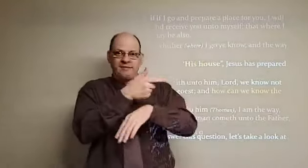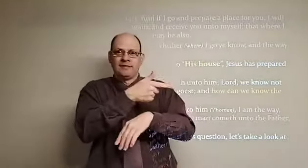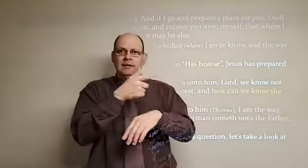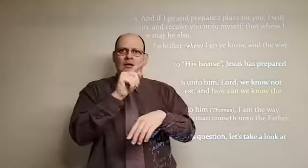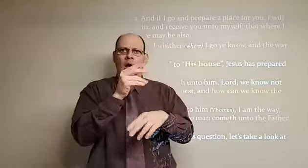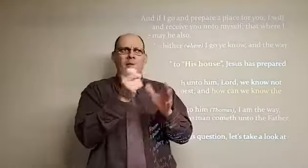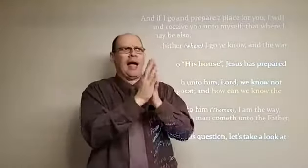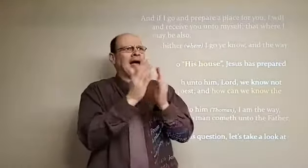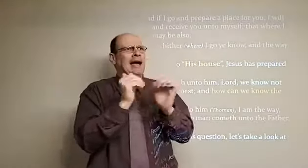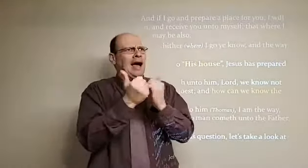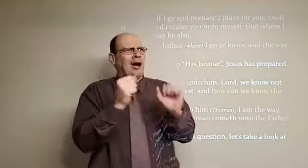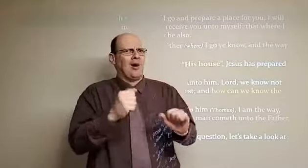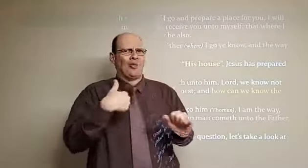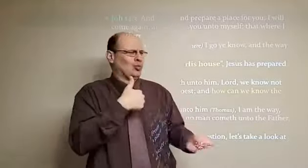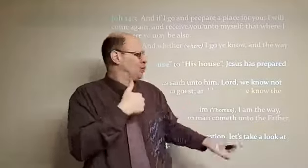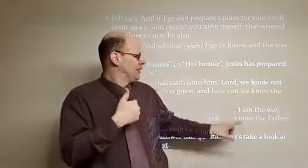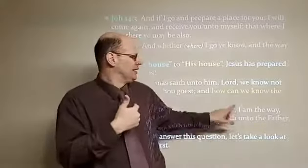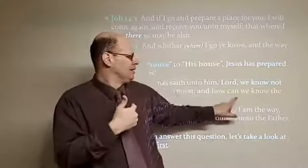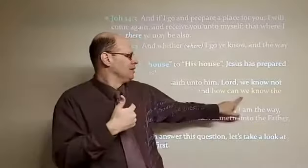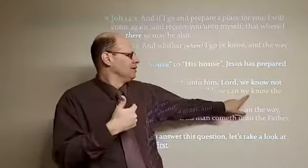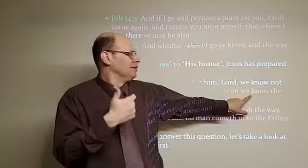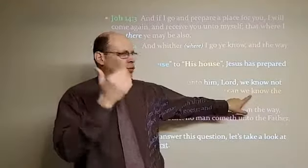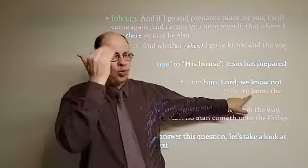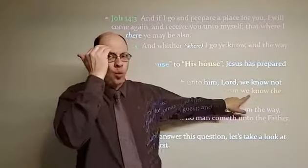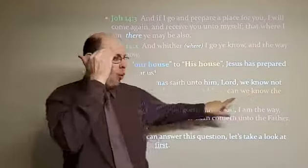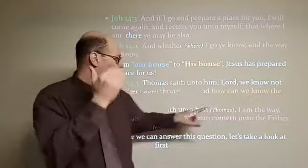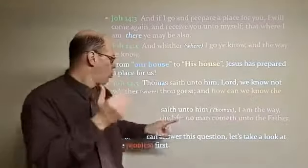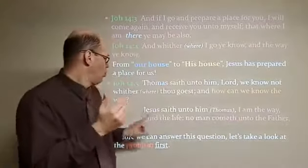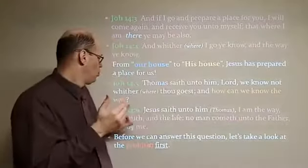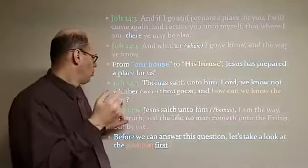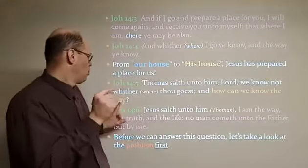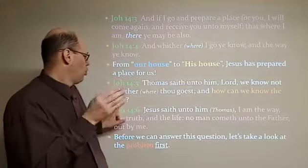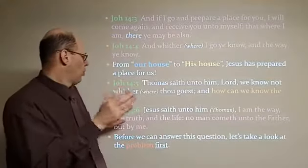Thomas because Thomas asked how can we know the way